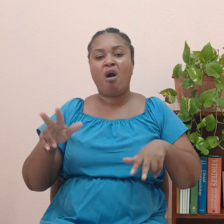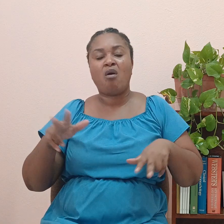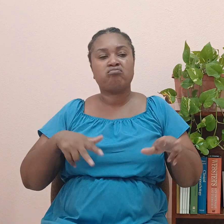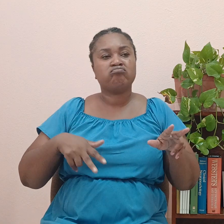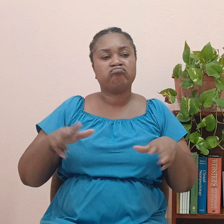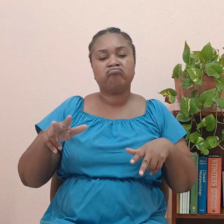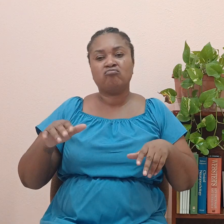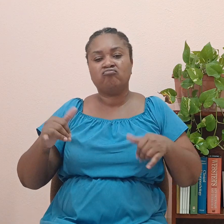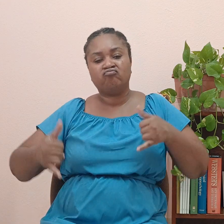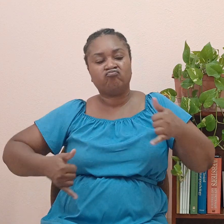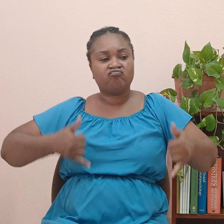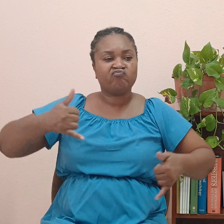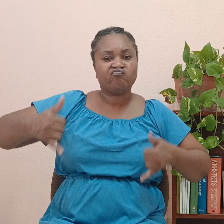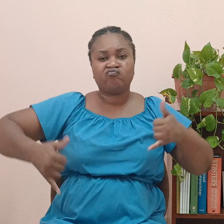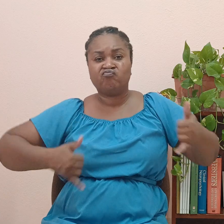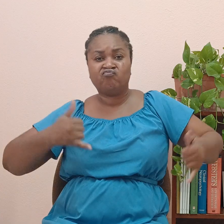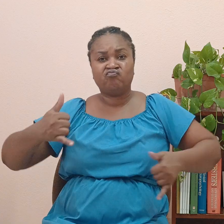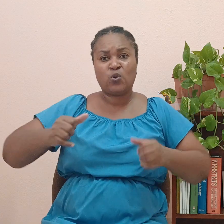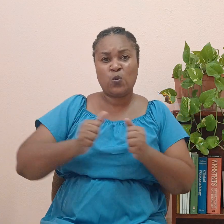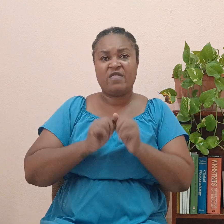cycling with your family members and friends.